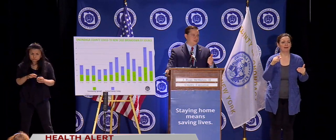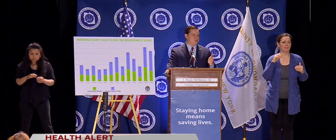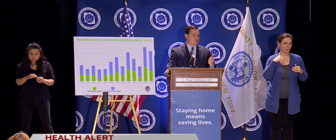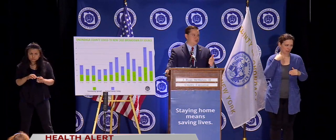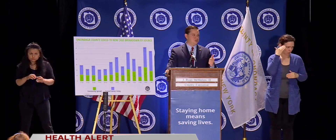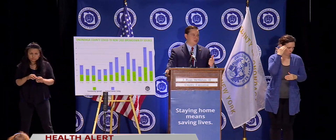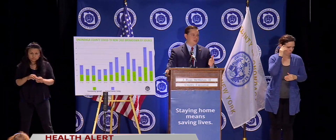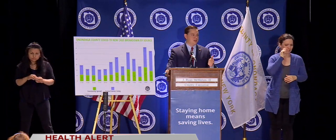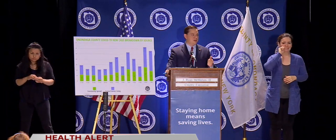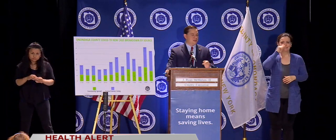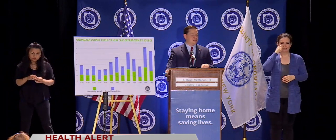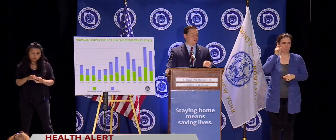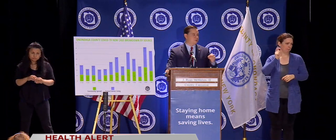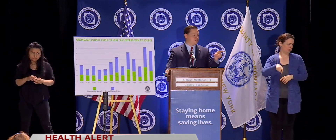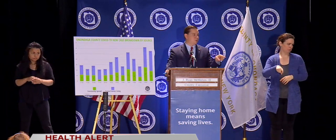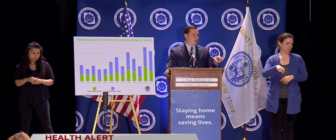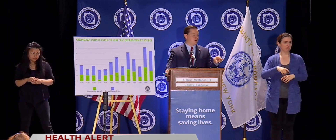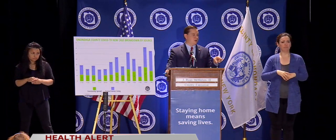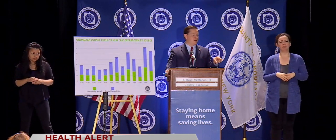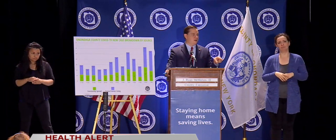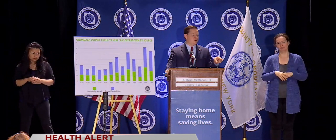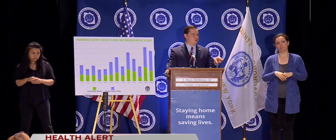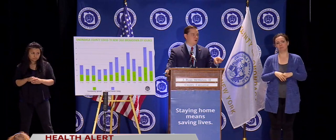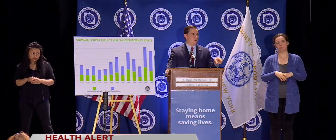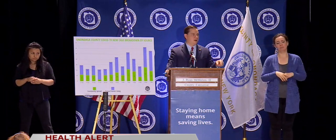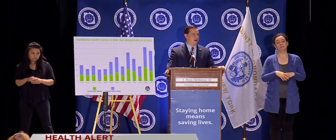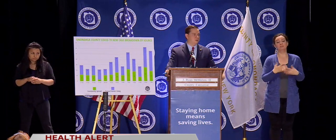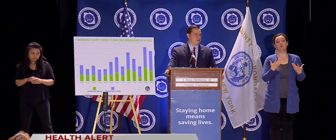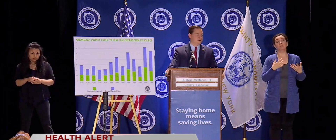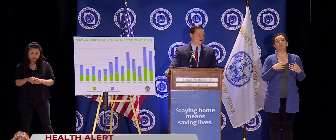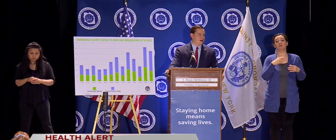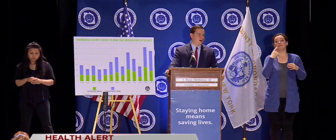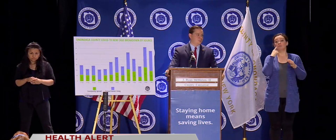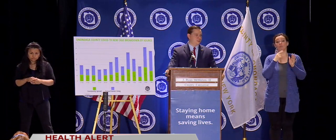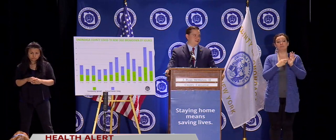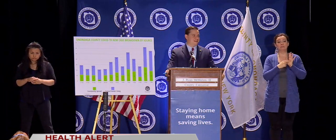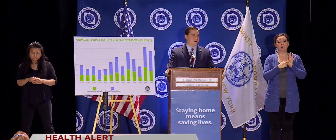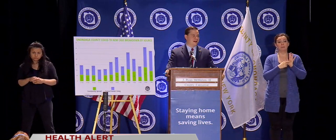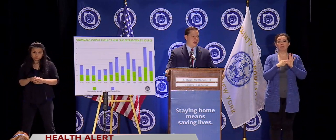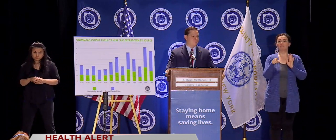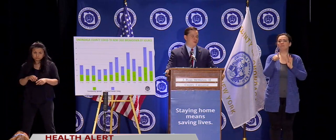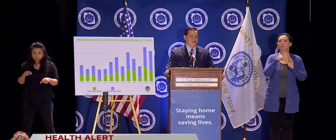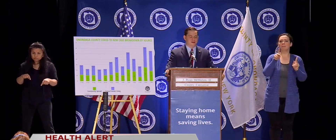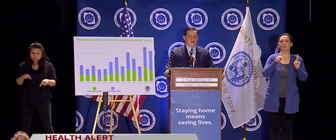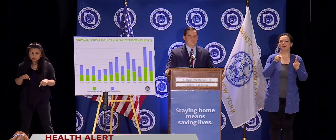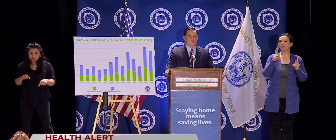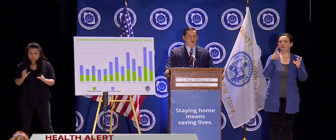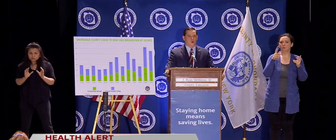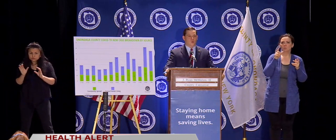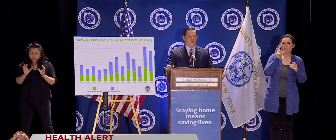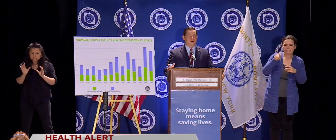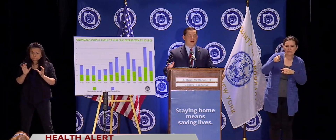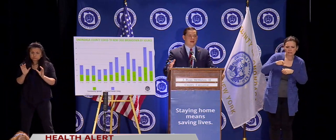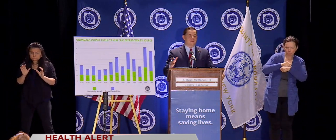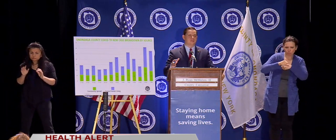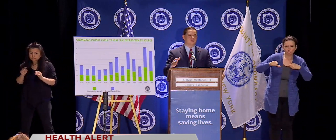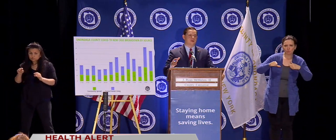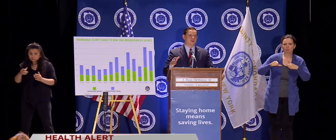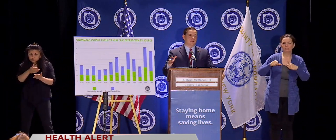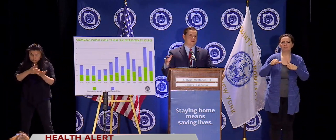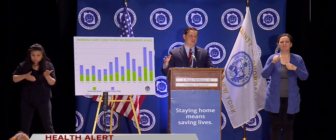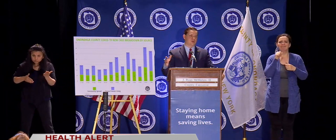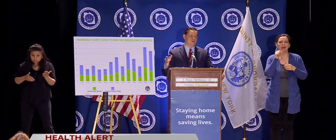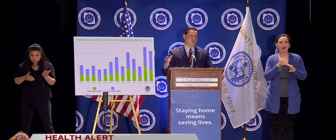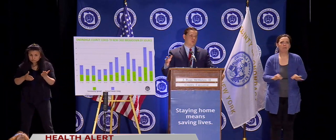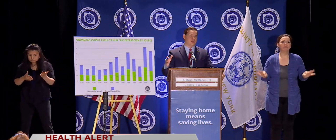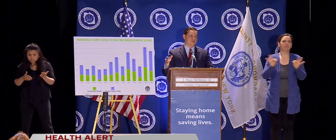to do an elective surgery that's going to put someone in a nursing home right now. That's not going to happen. So I think maybe in